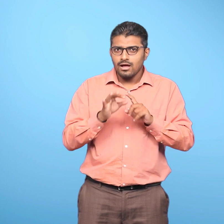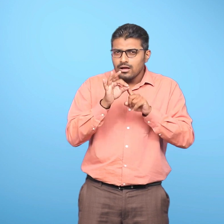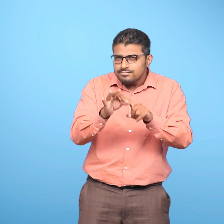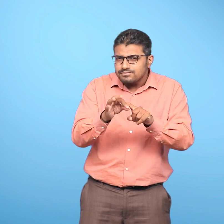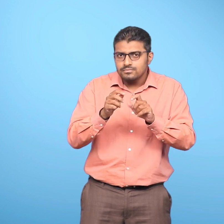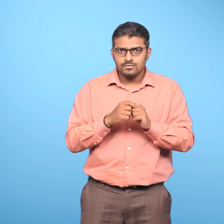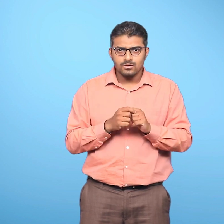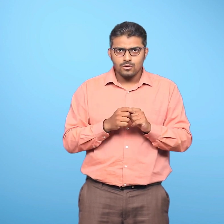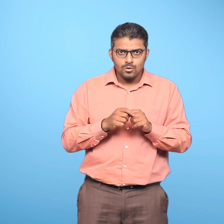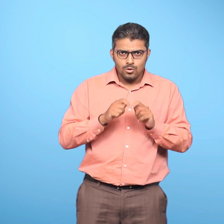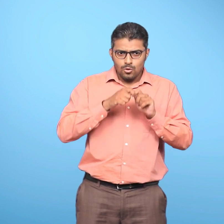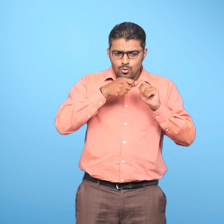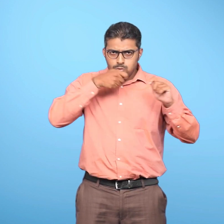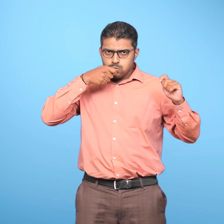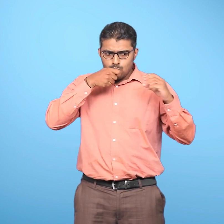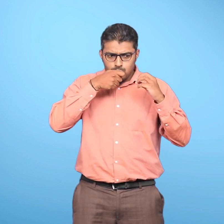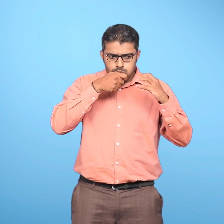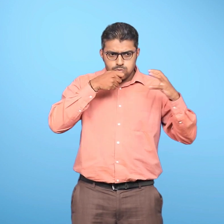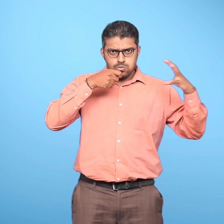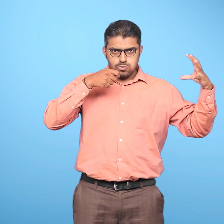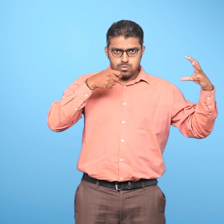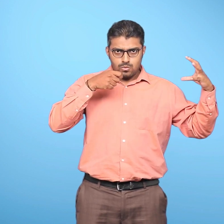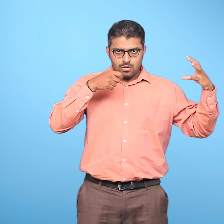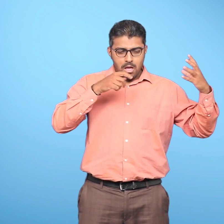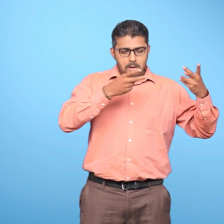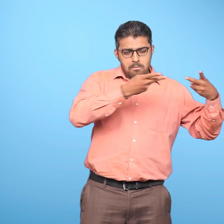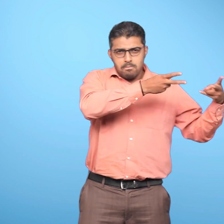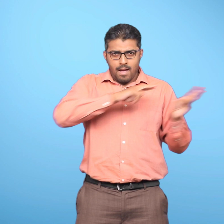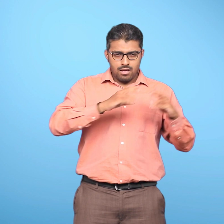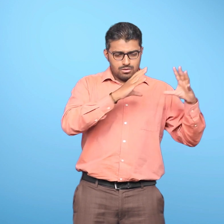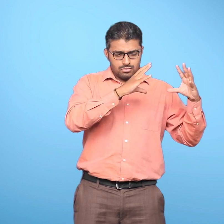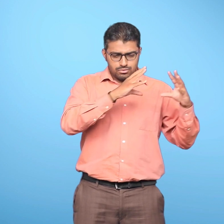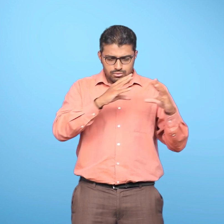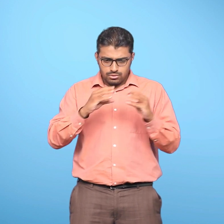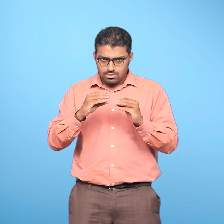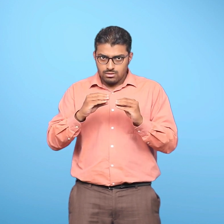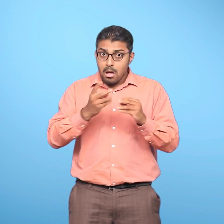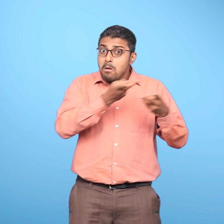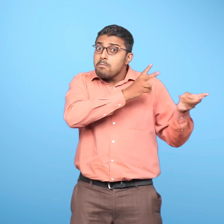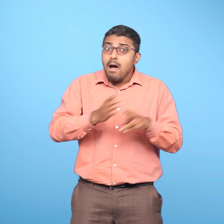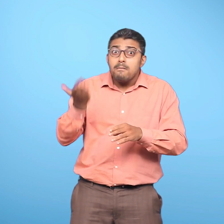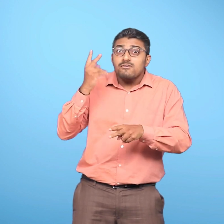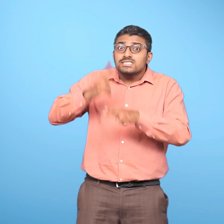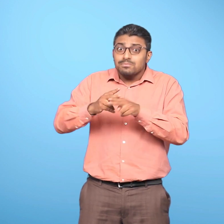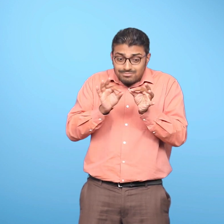What do they have in common? Was it possible to get the balloon back to its original shape and size?